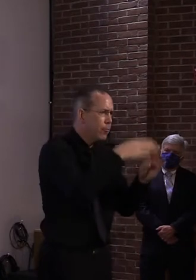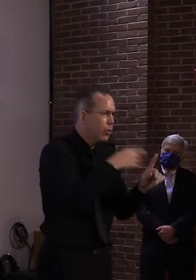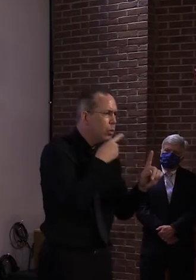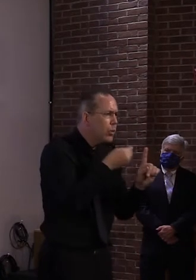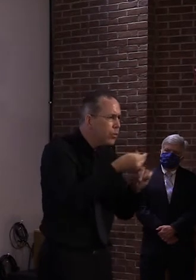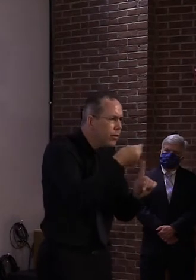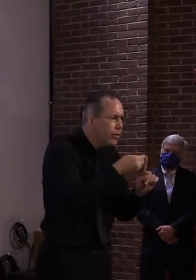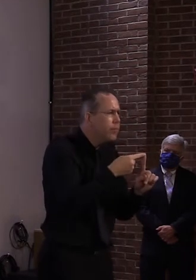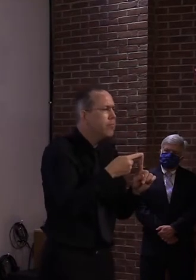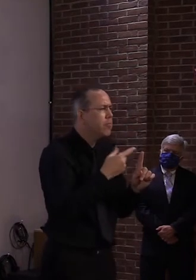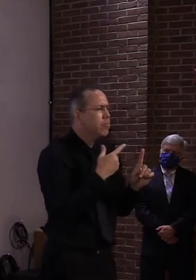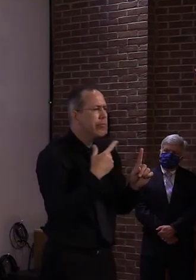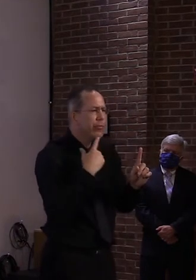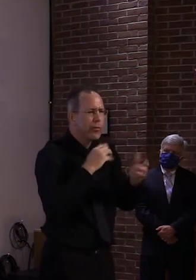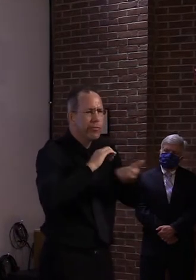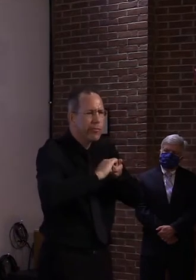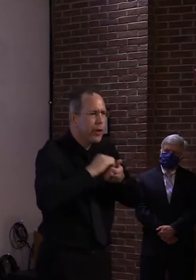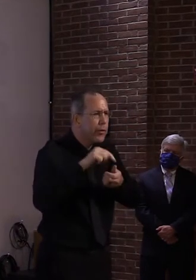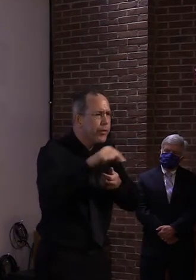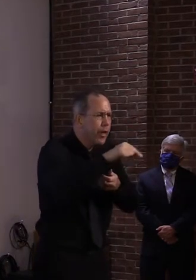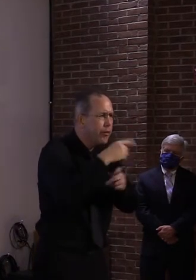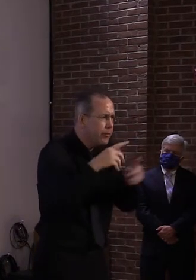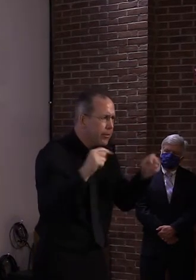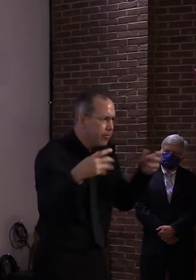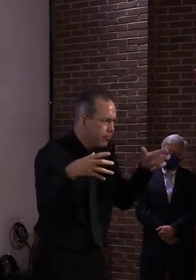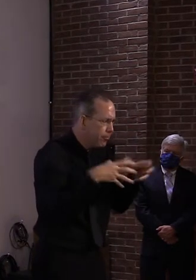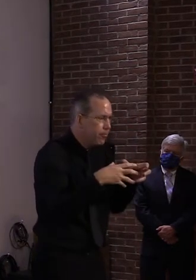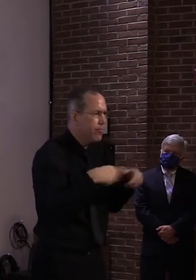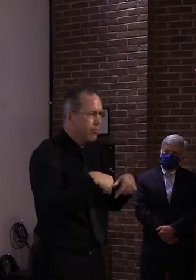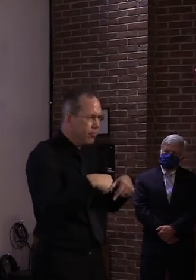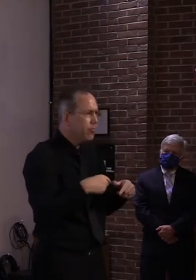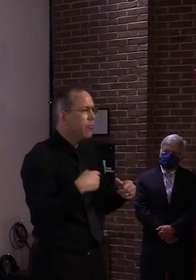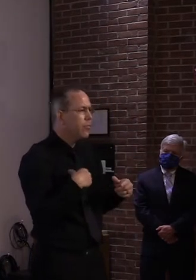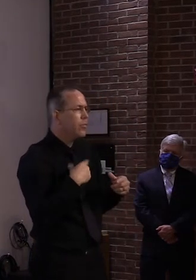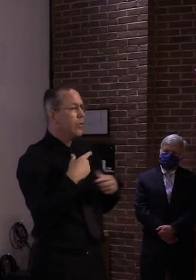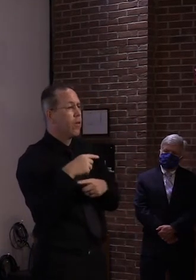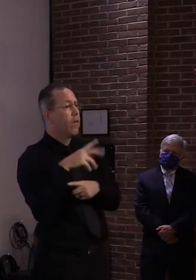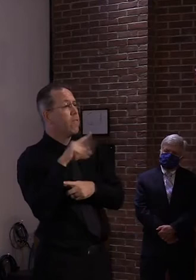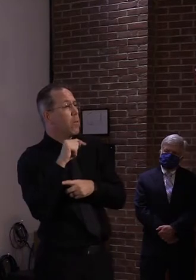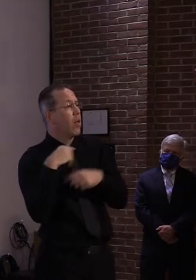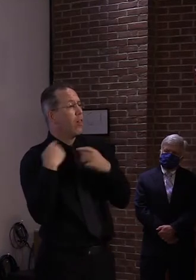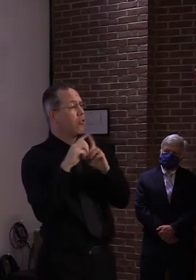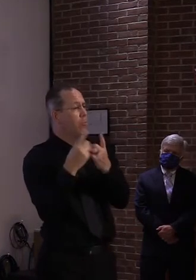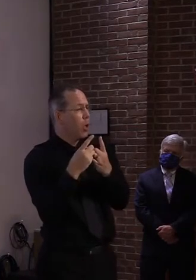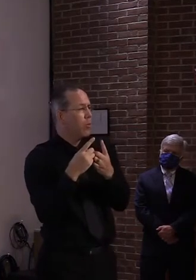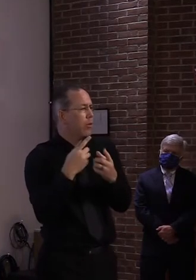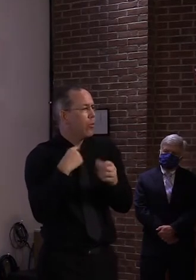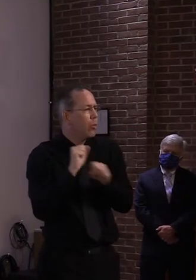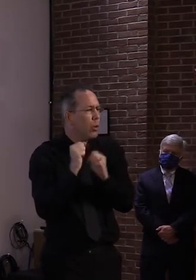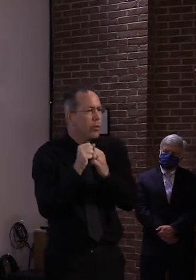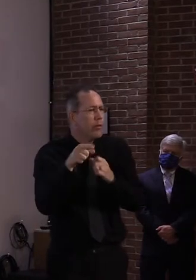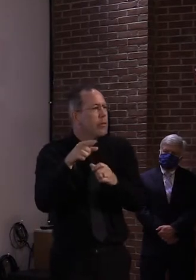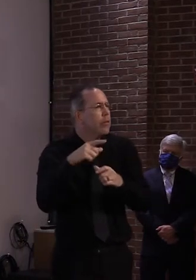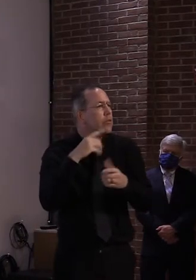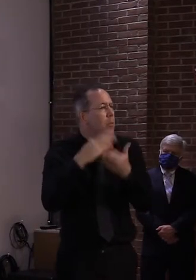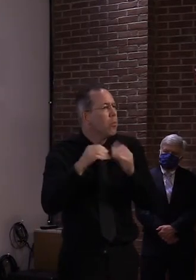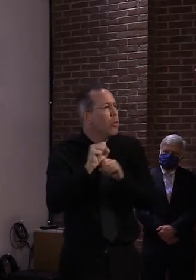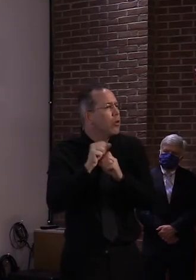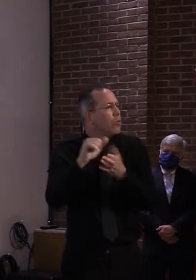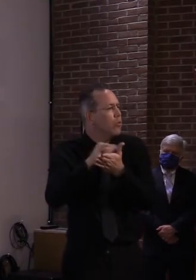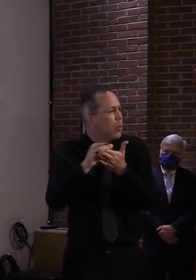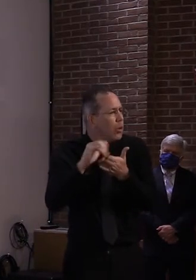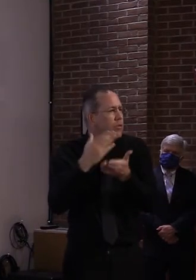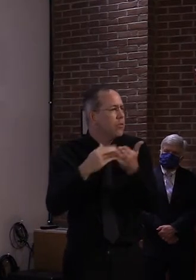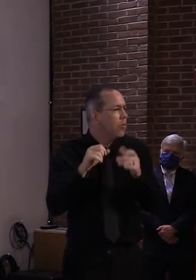their department would be responsible for pursuing that contact tracing further. It kind of all depends on where the person was at the